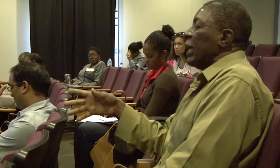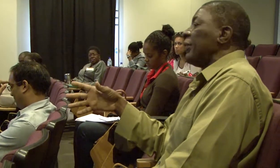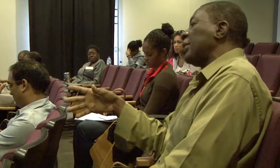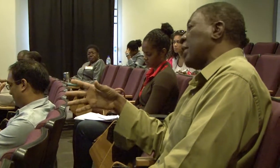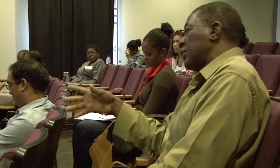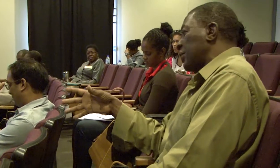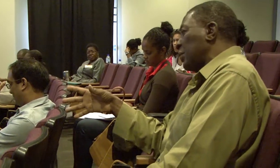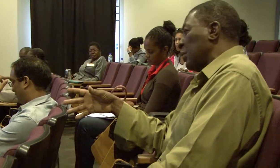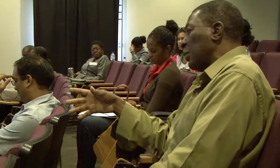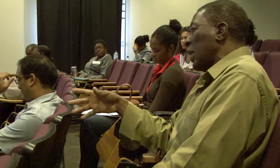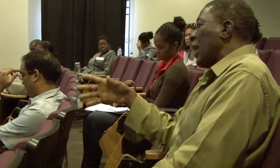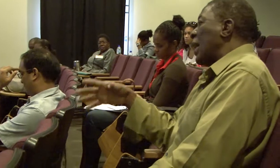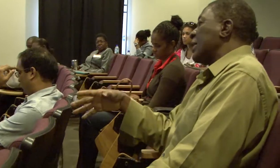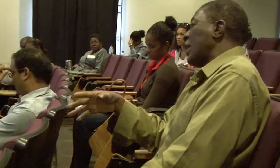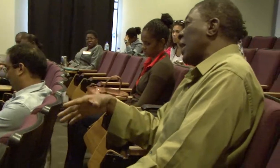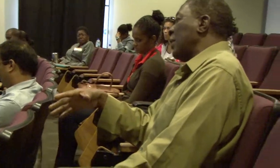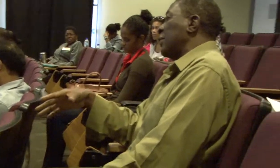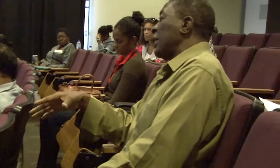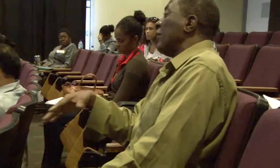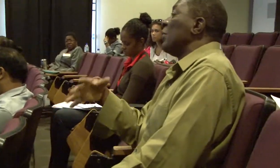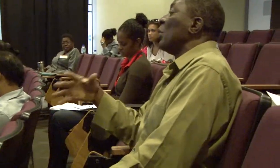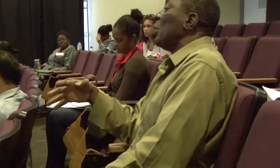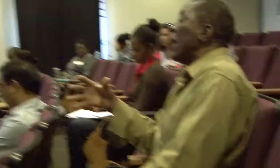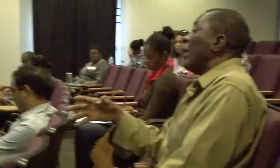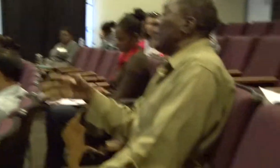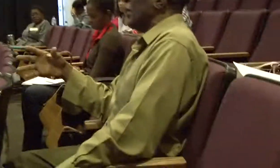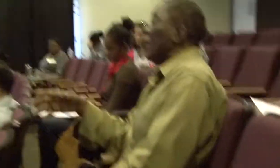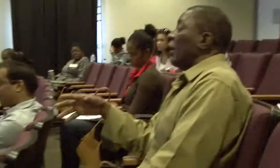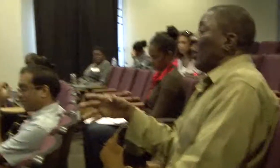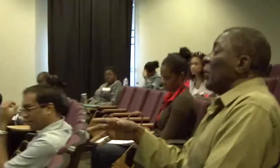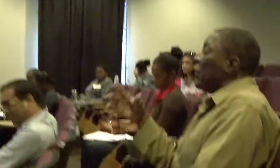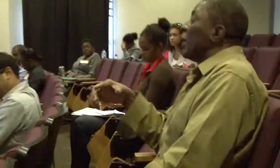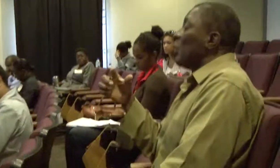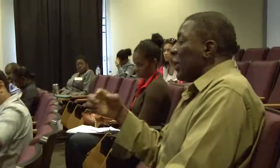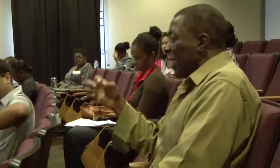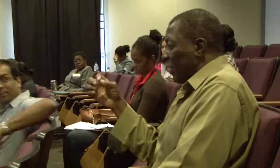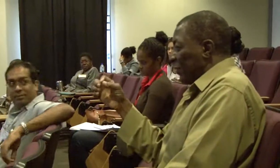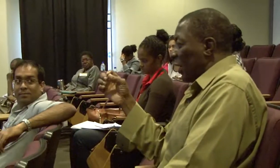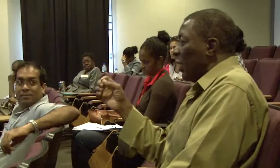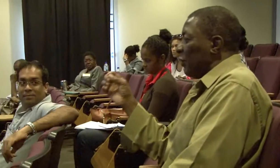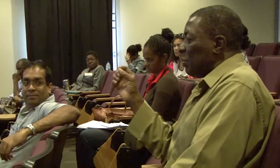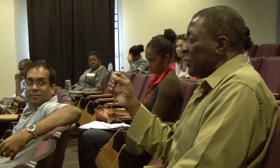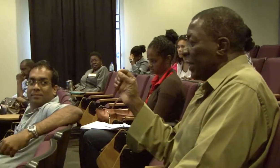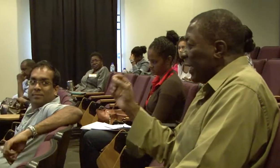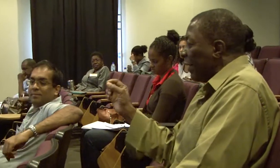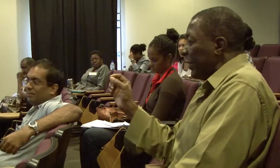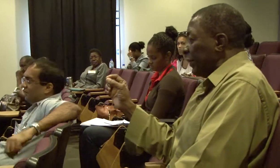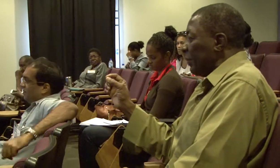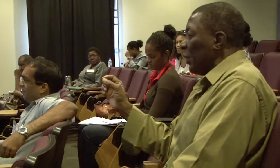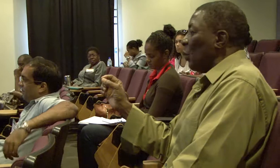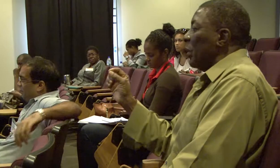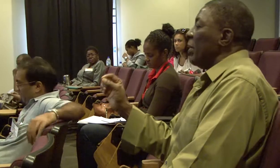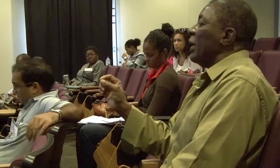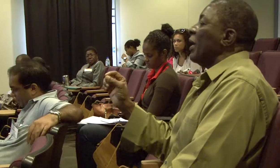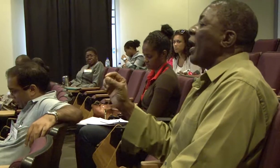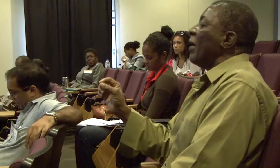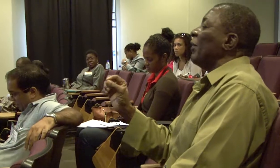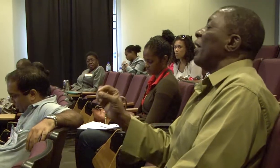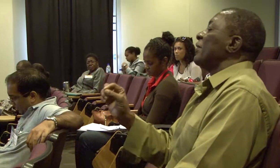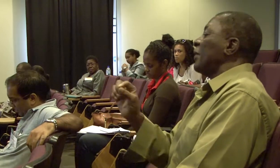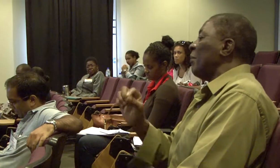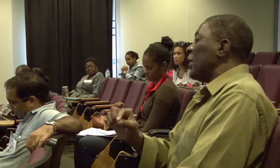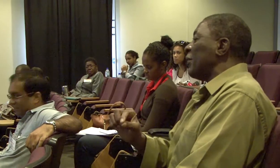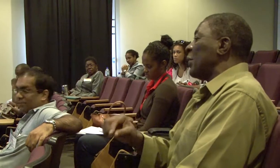pay careful attention to as adults, even though we think we have 100% hearing, we may